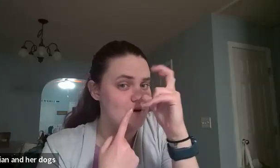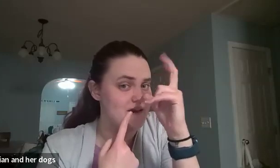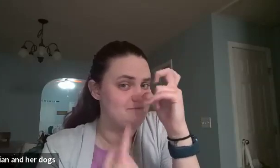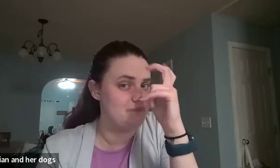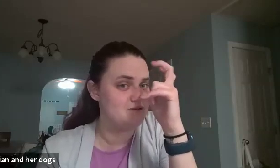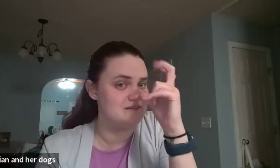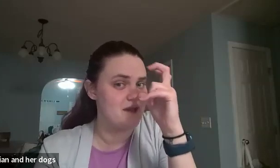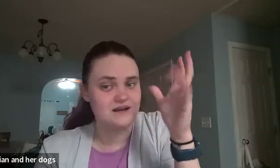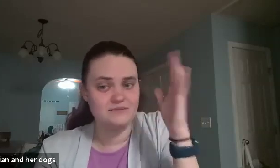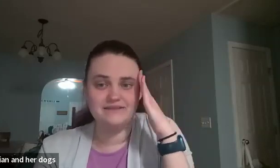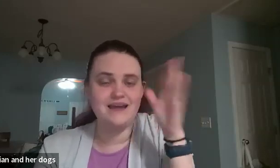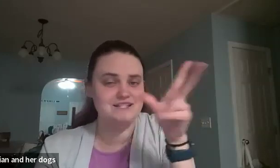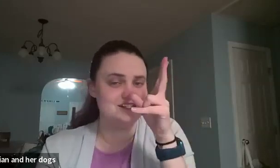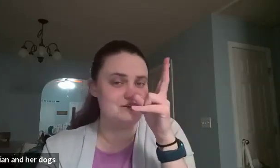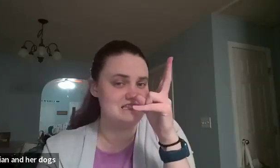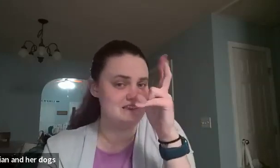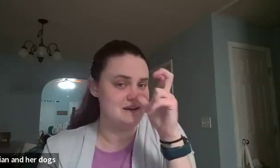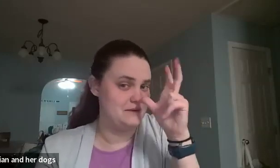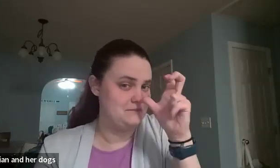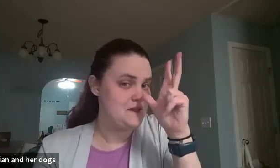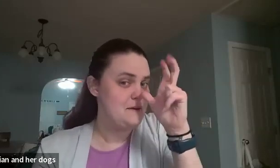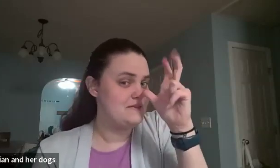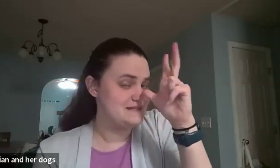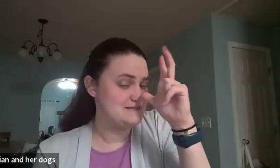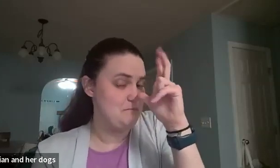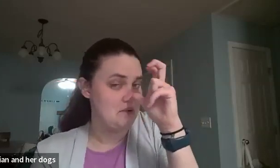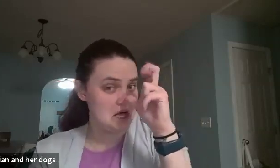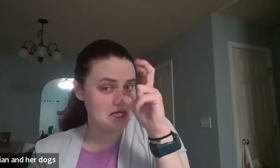going like bouncing back. And I'm like, that is just a crazy sign to me. But this is bug.